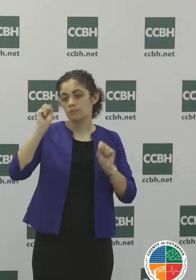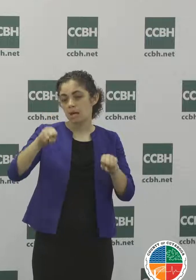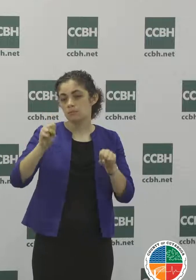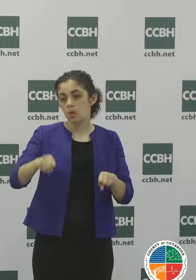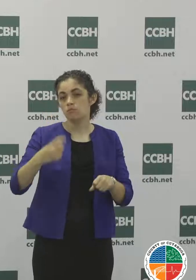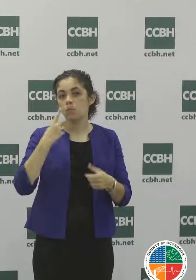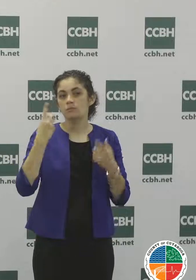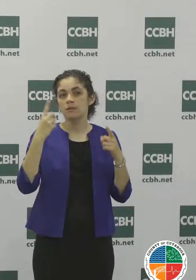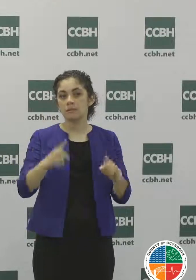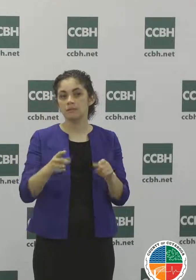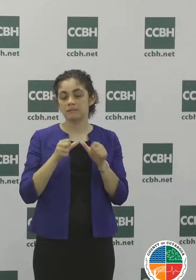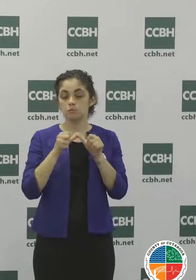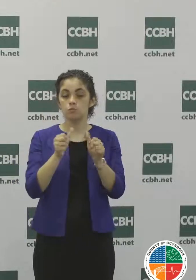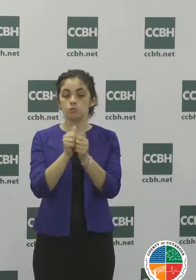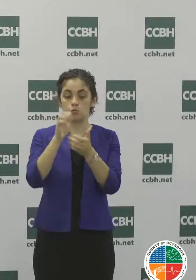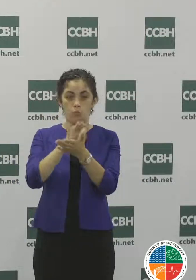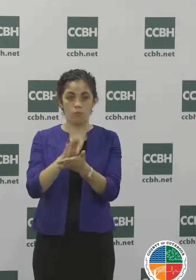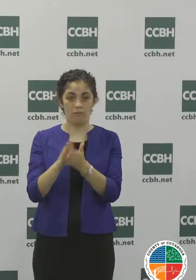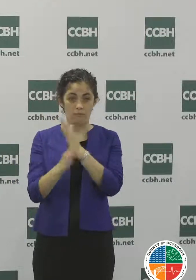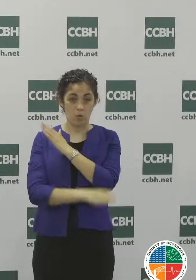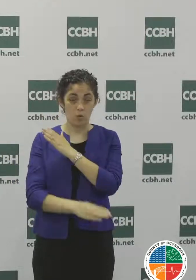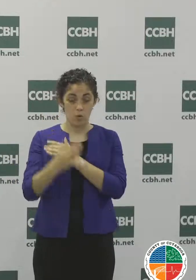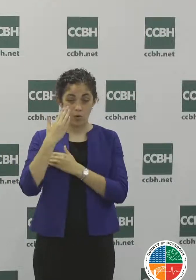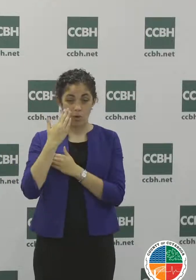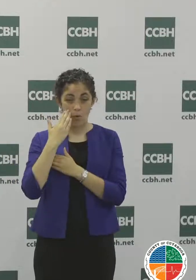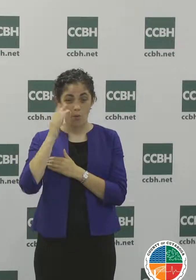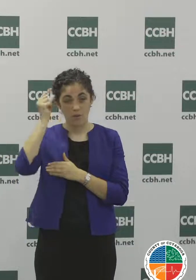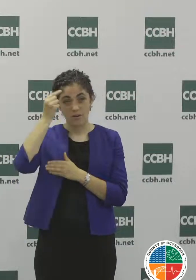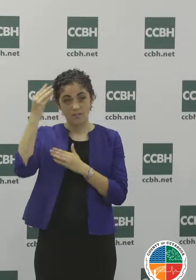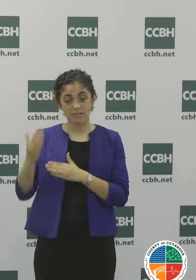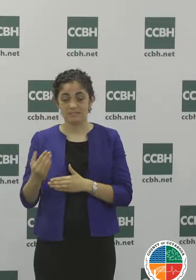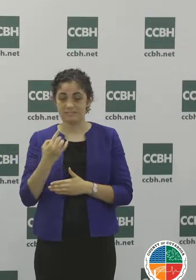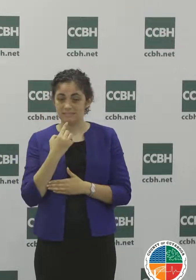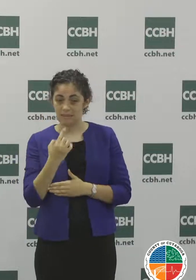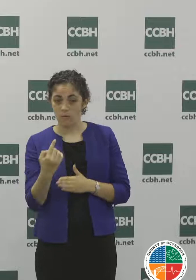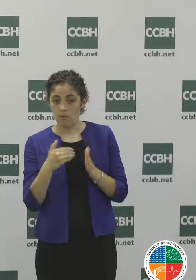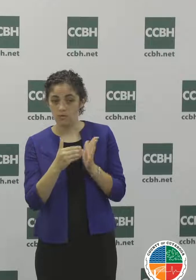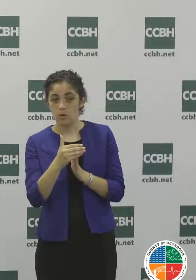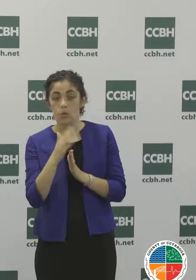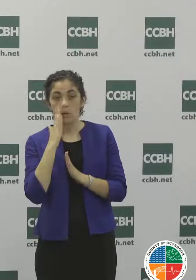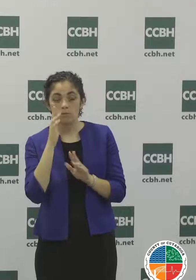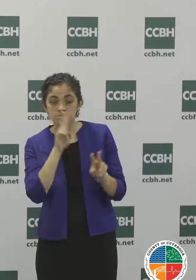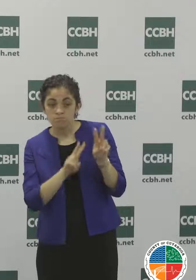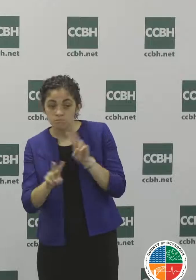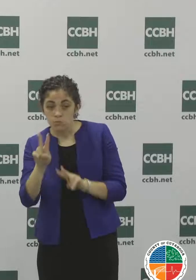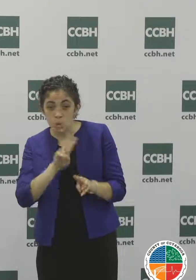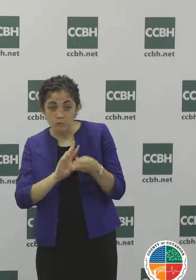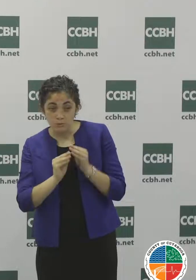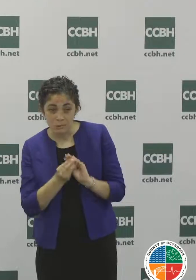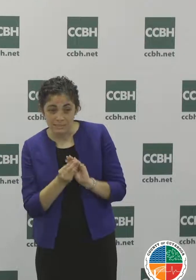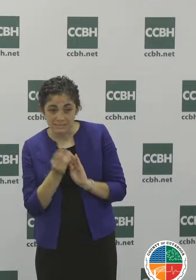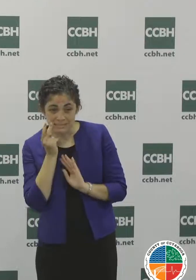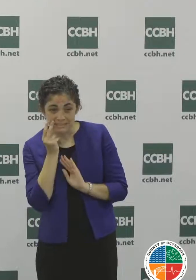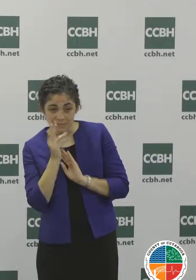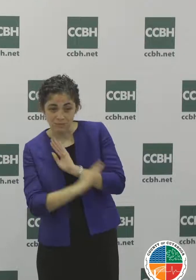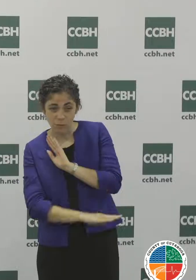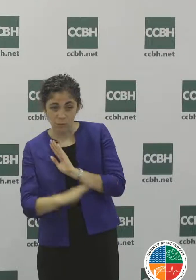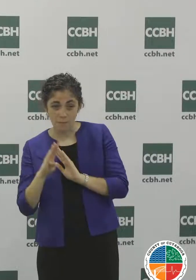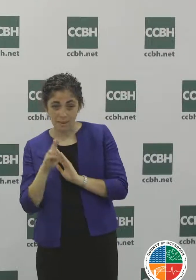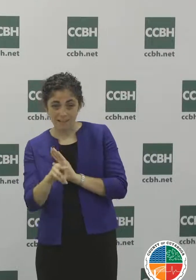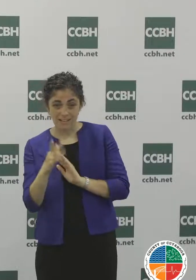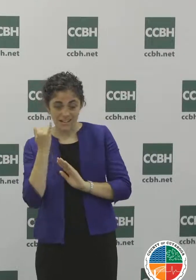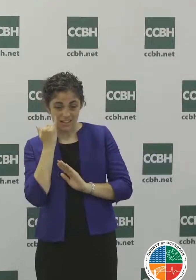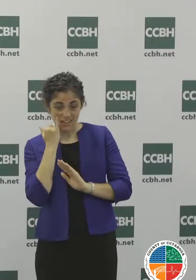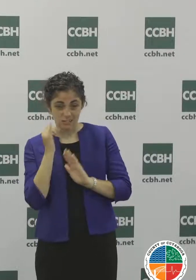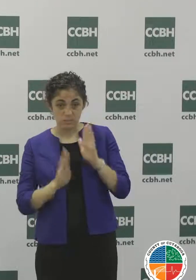this happen. We also know that the governor has stated that they'll be watching the numbers. And if there are surges